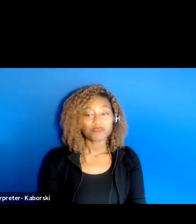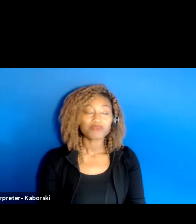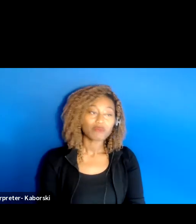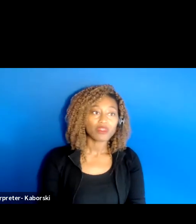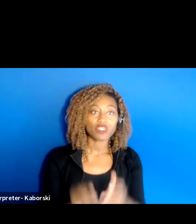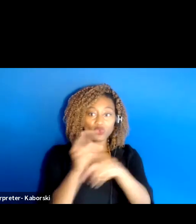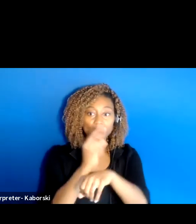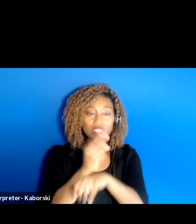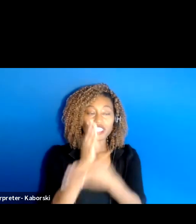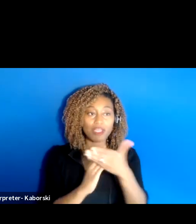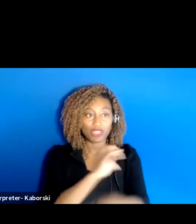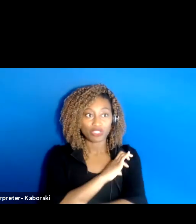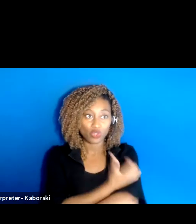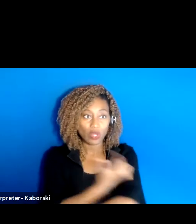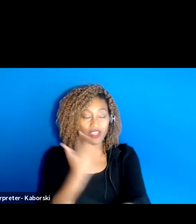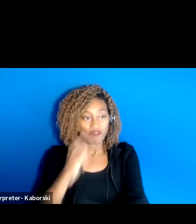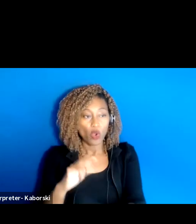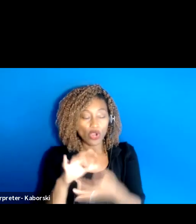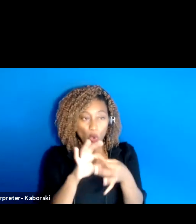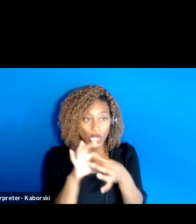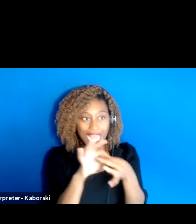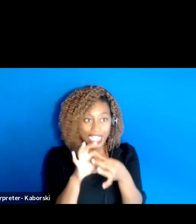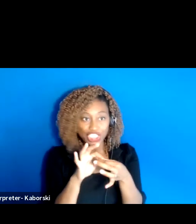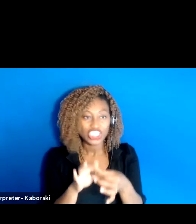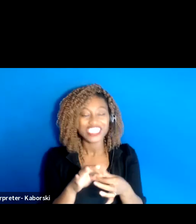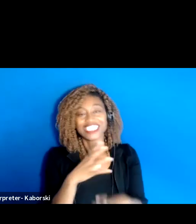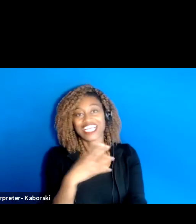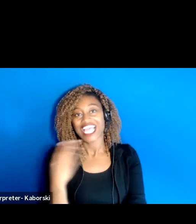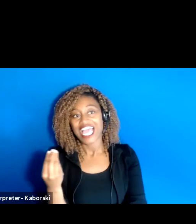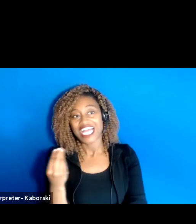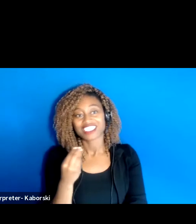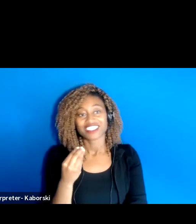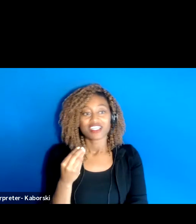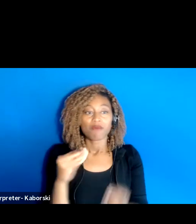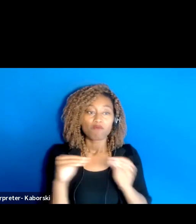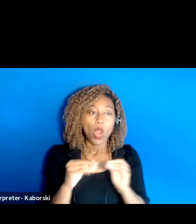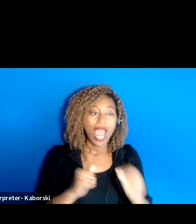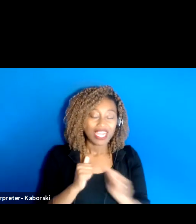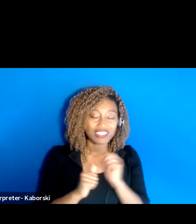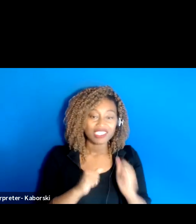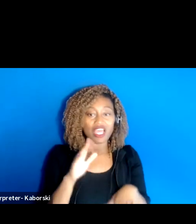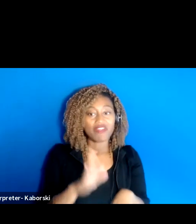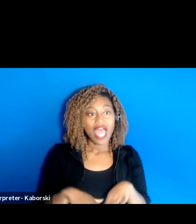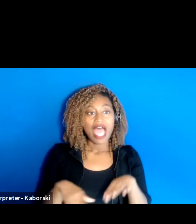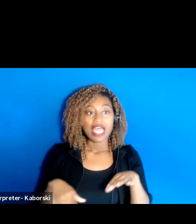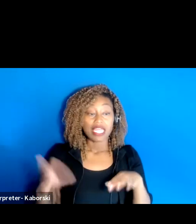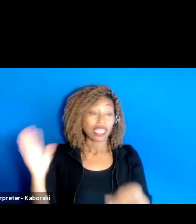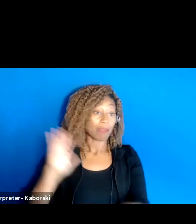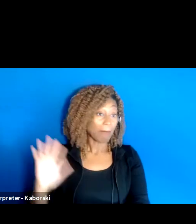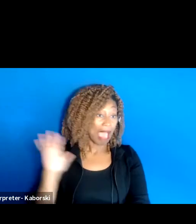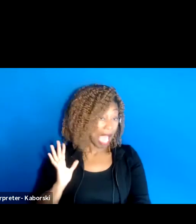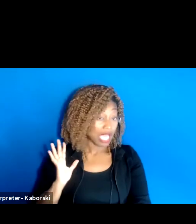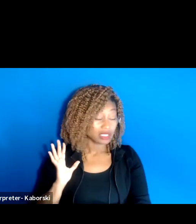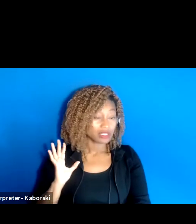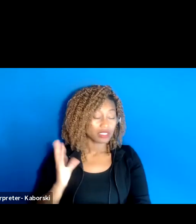using some of those authorities on coordination and being more active than we have in the past